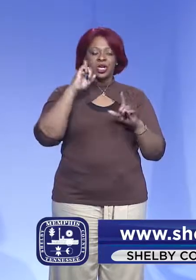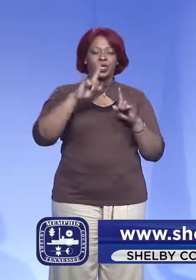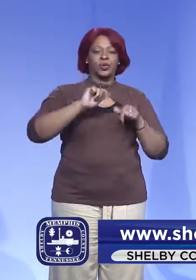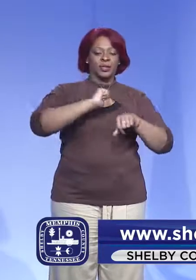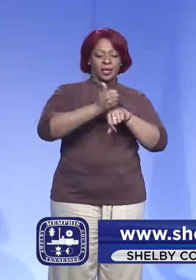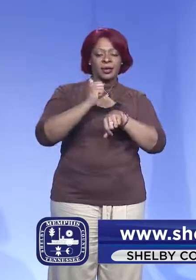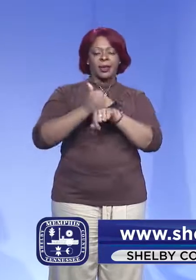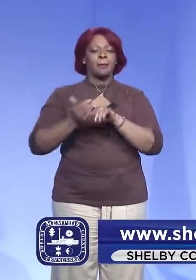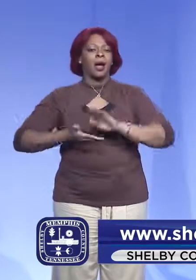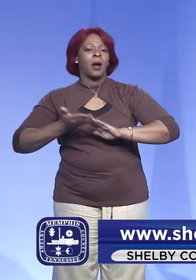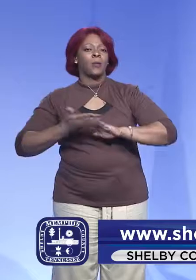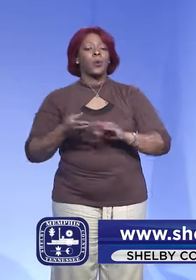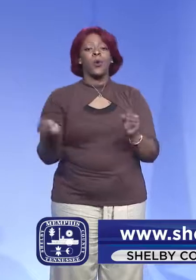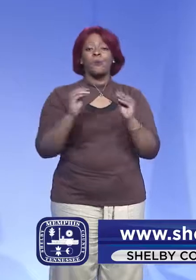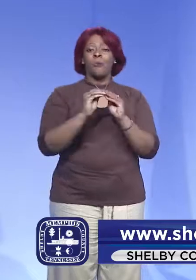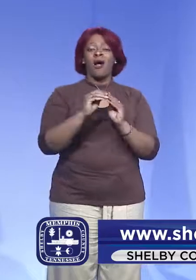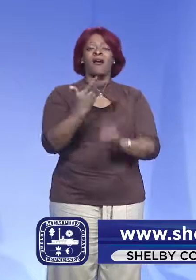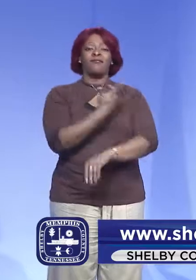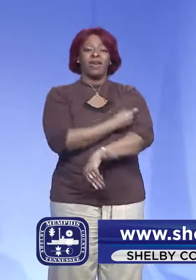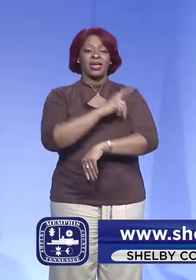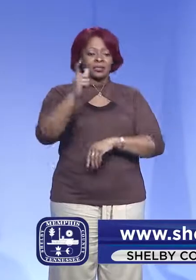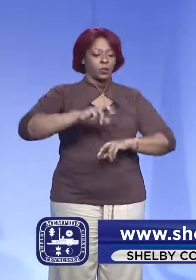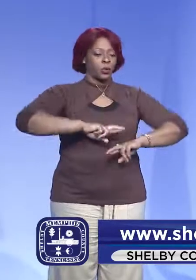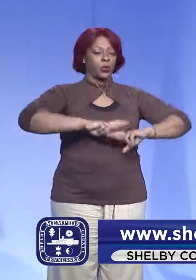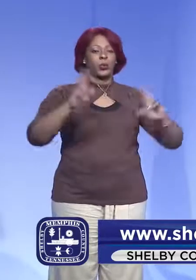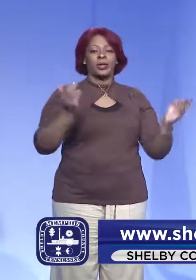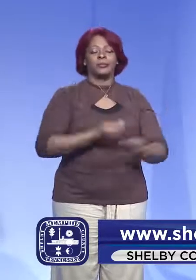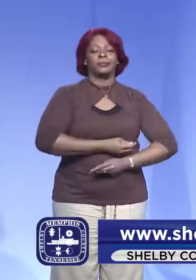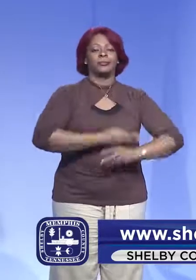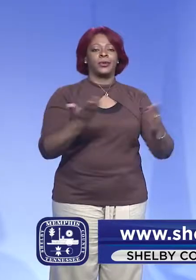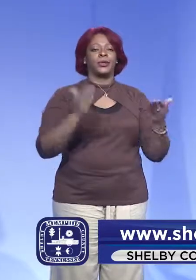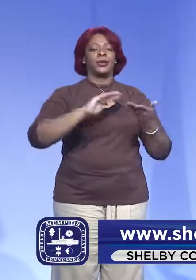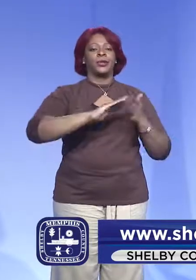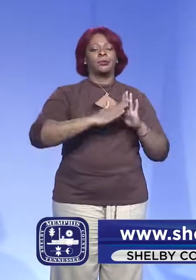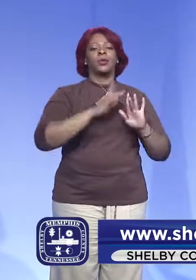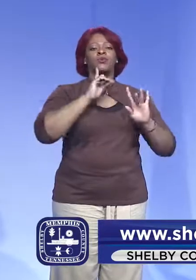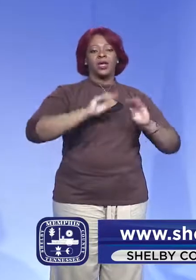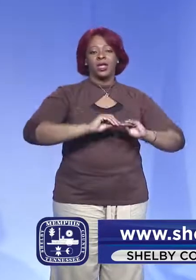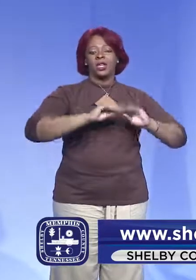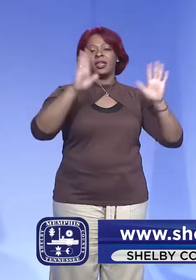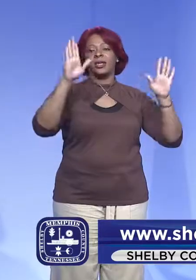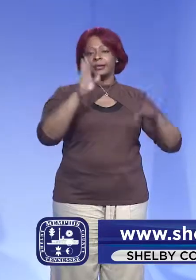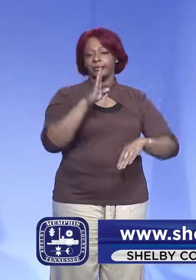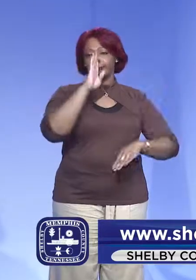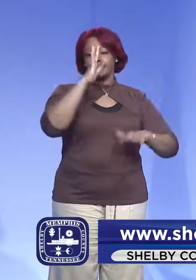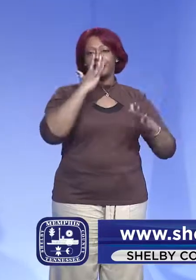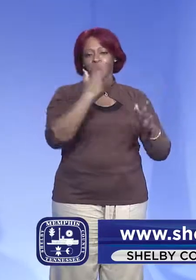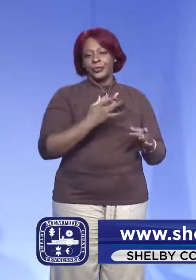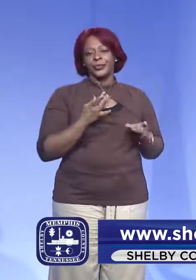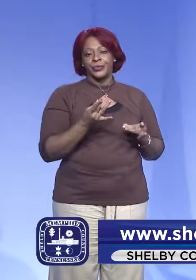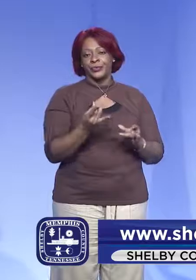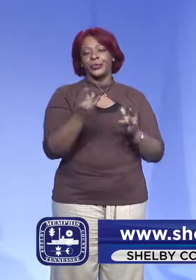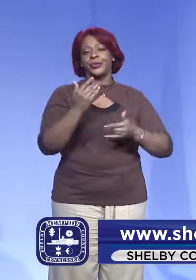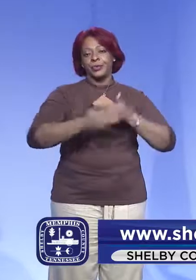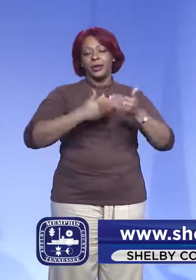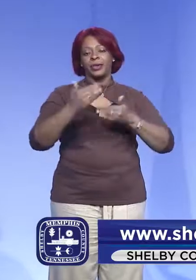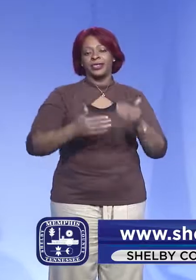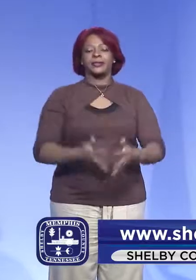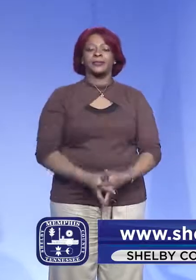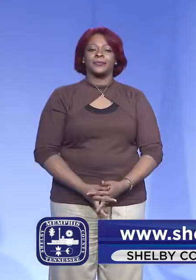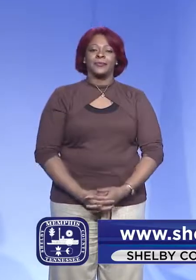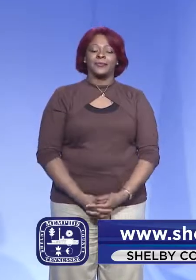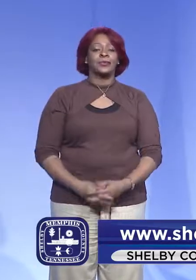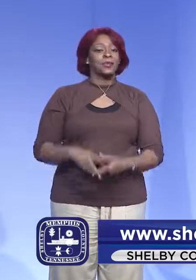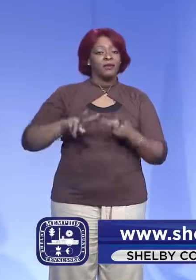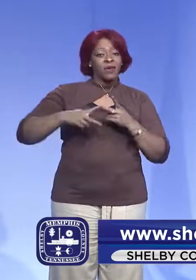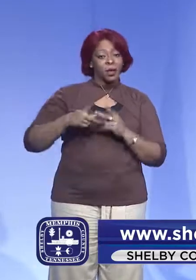so that when we get more vaccine, we can get it out to the community in a very clear, clean, and effective way.